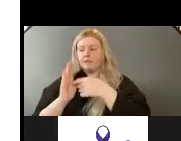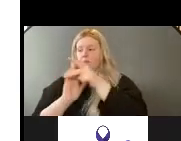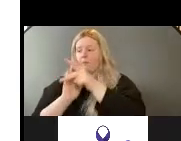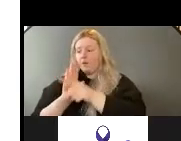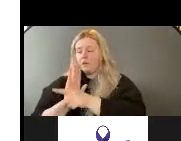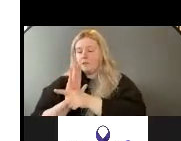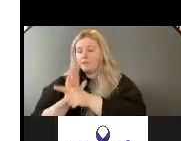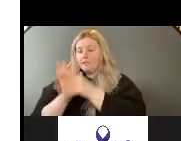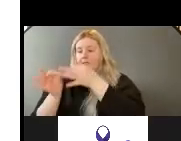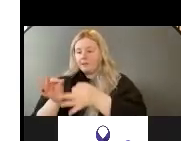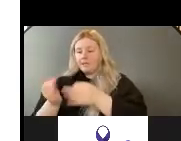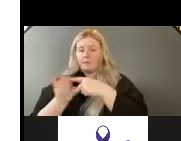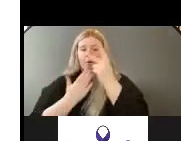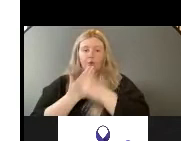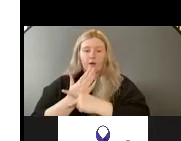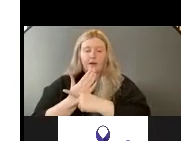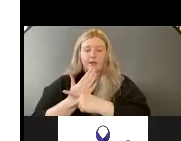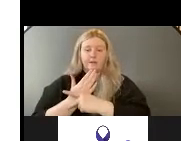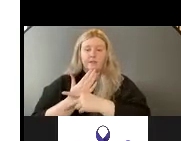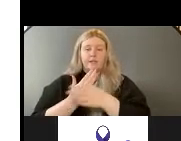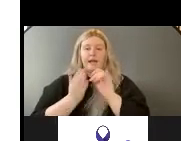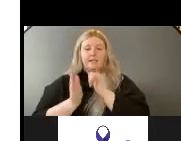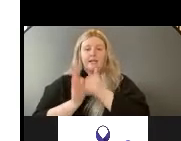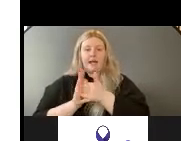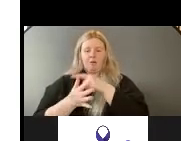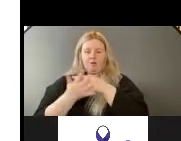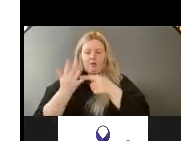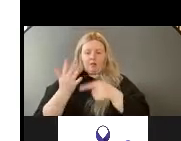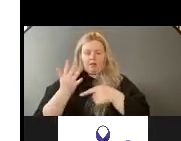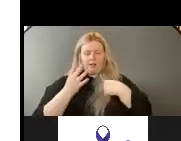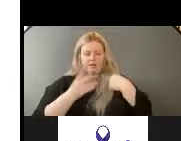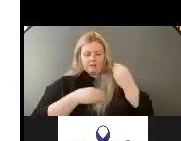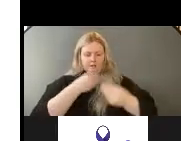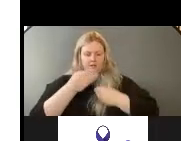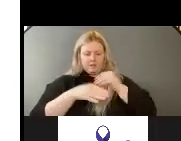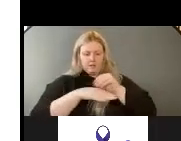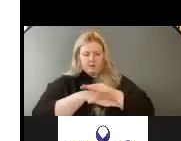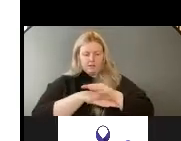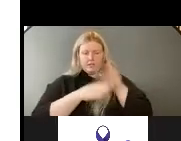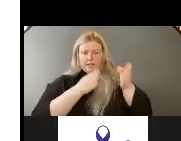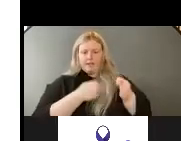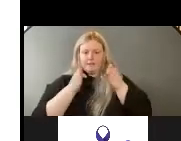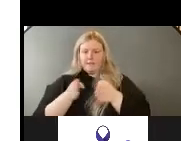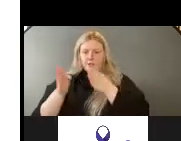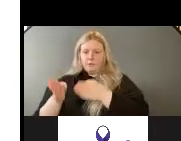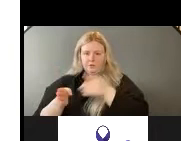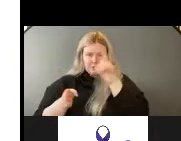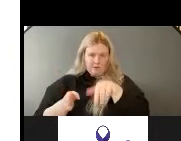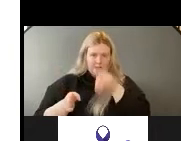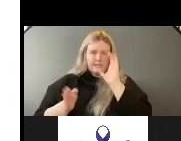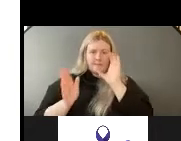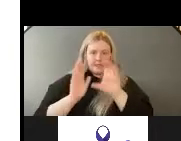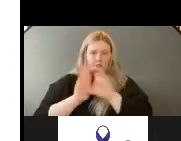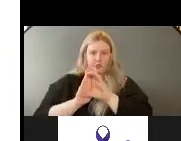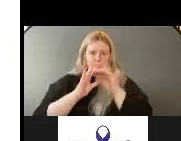and programs, and how those things sort of cascade down to the individual level. And so this is a diagram of the World